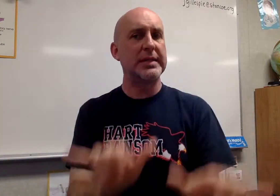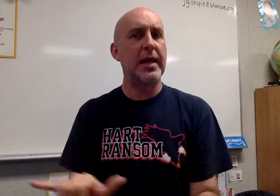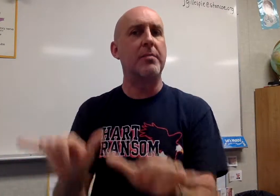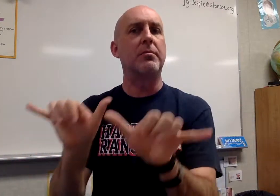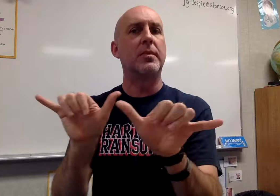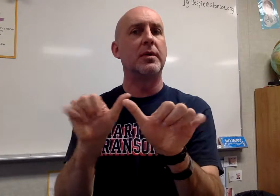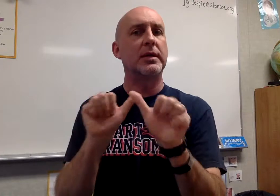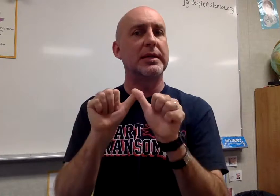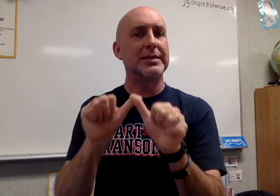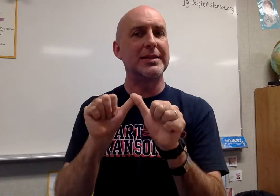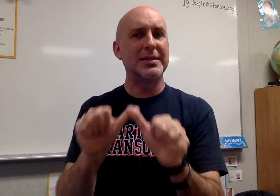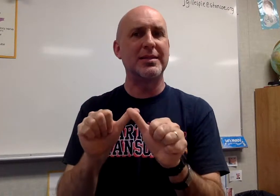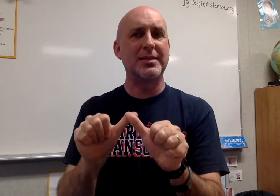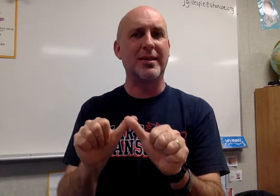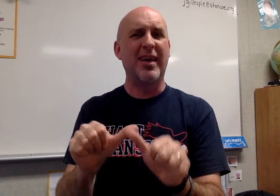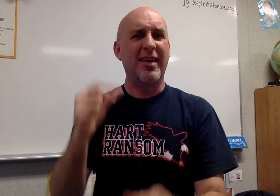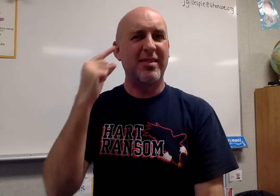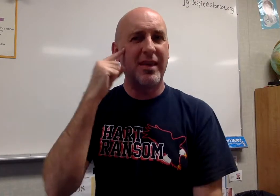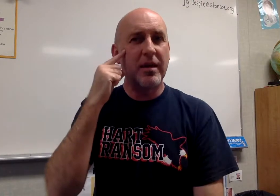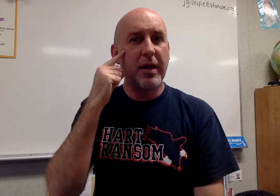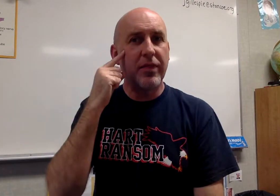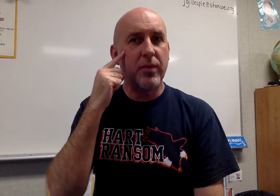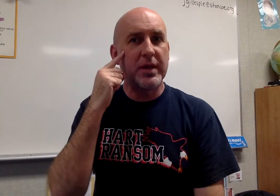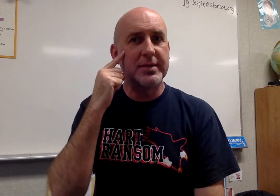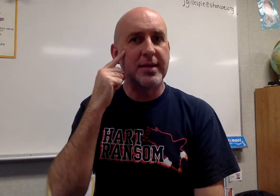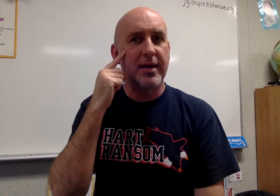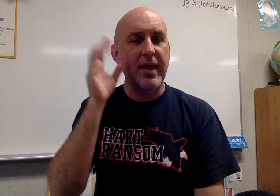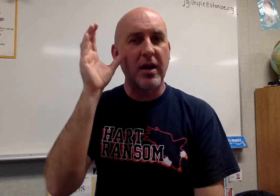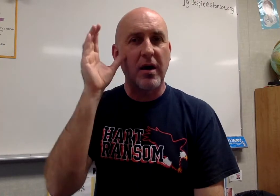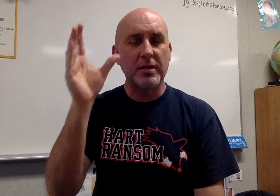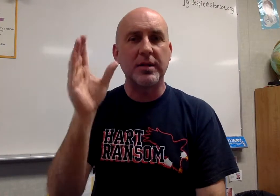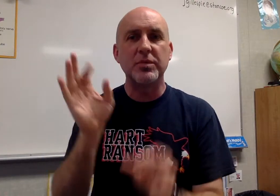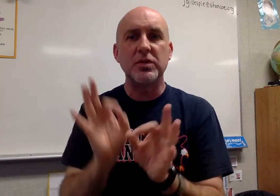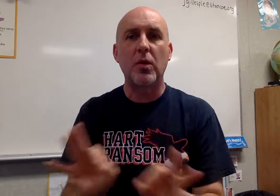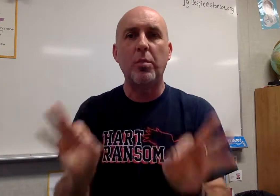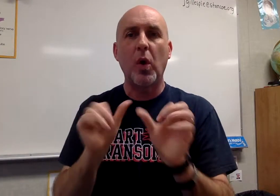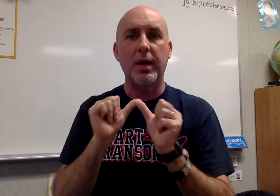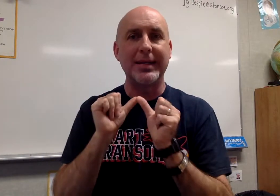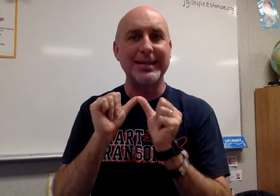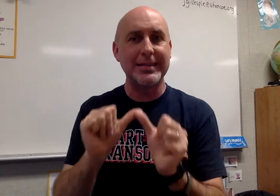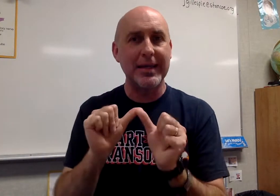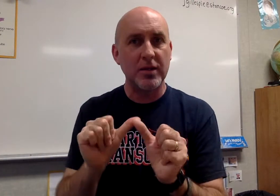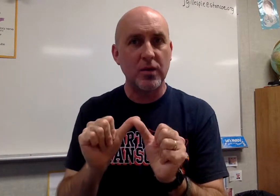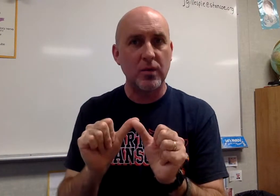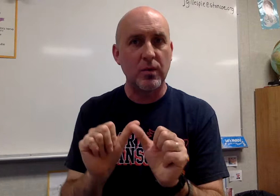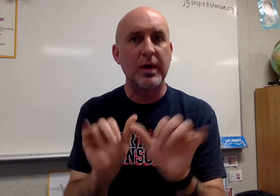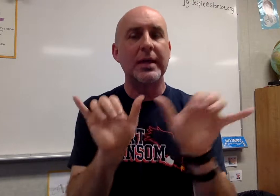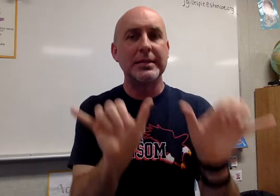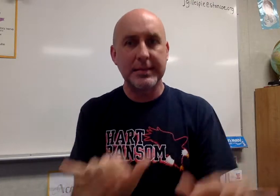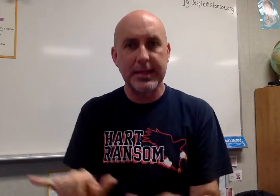same, consistency. Think about the way it's signed. That concept is so important. Continue, same.